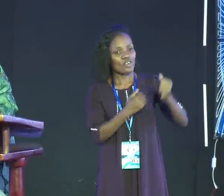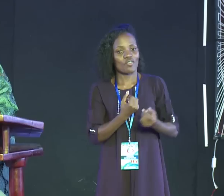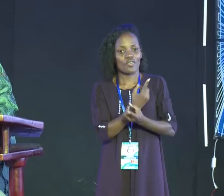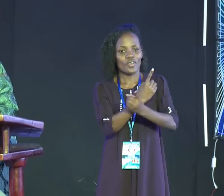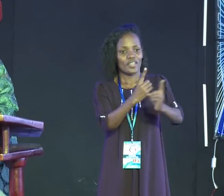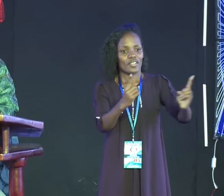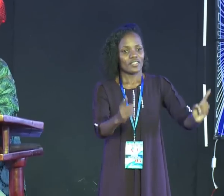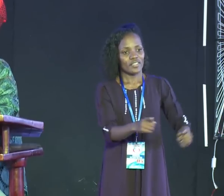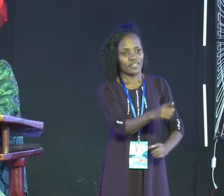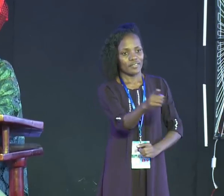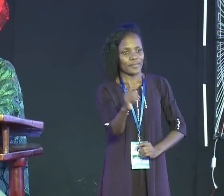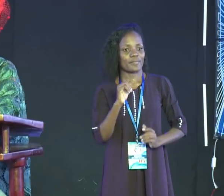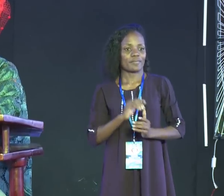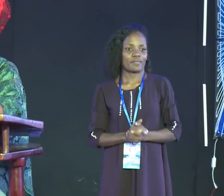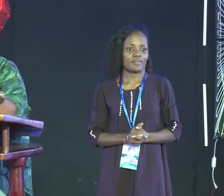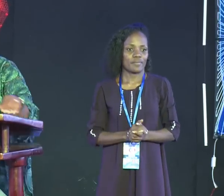he will therefore heal